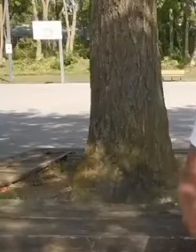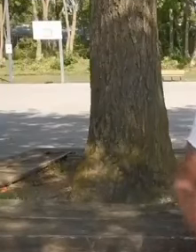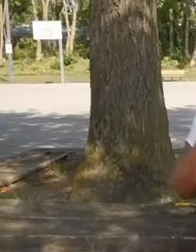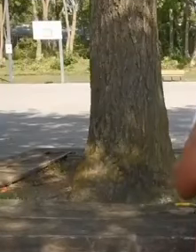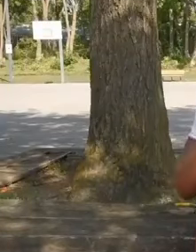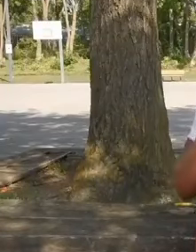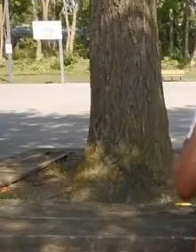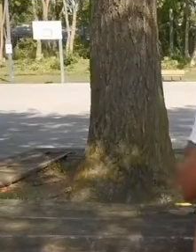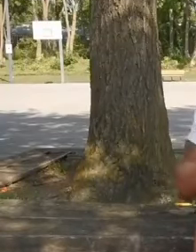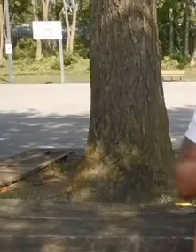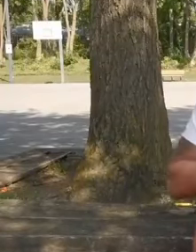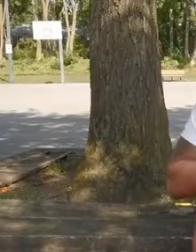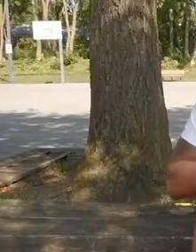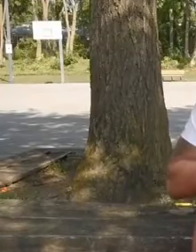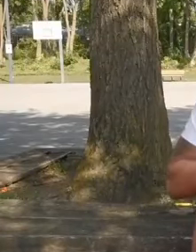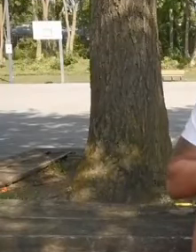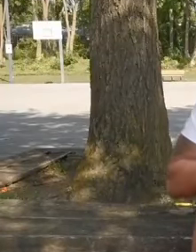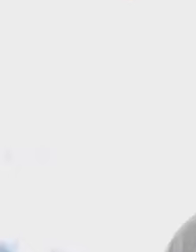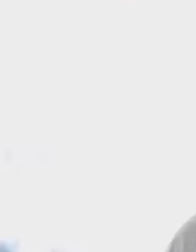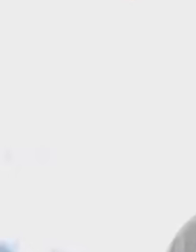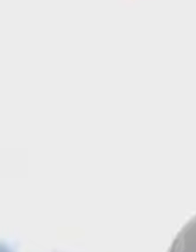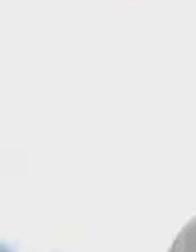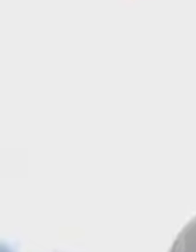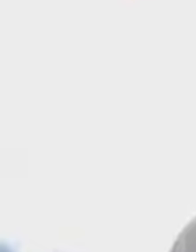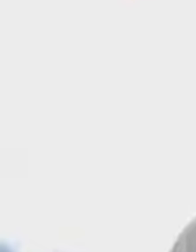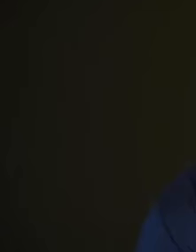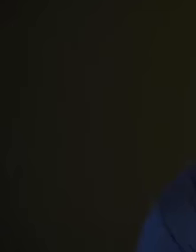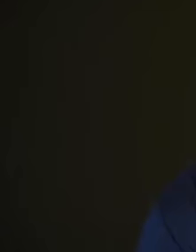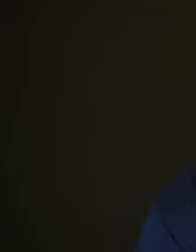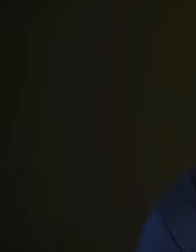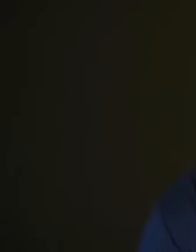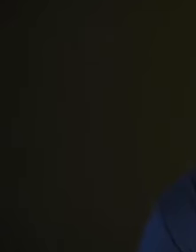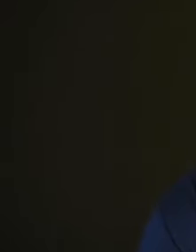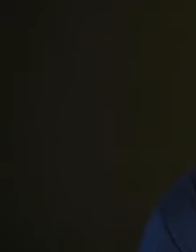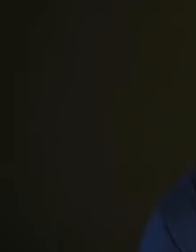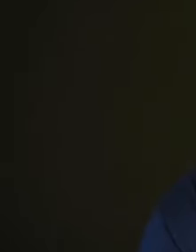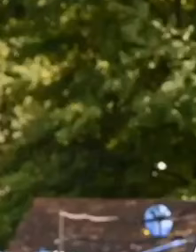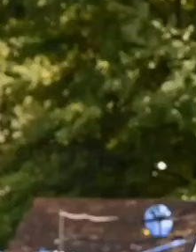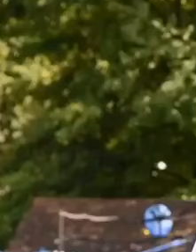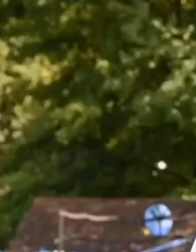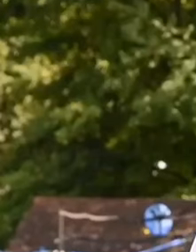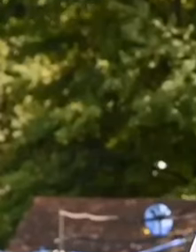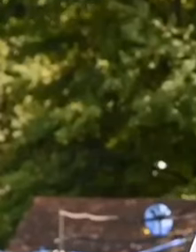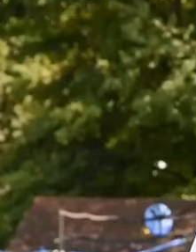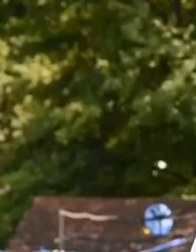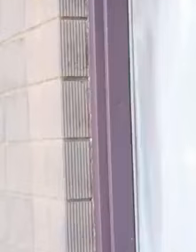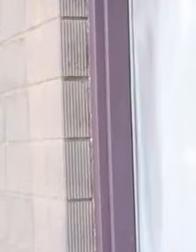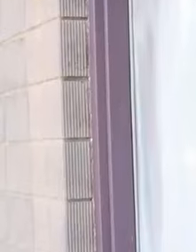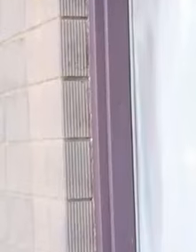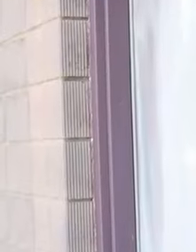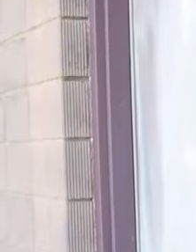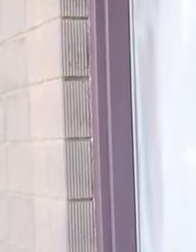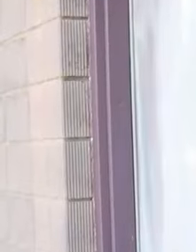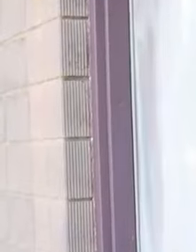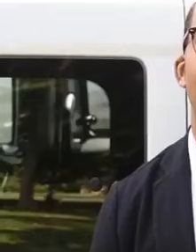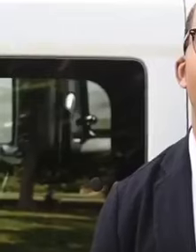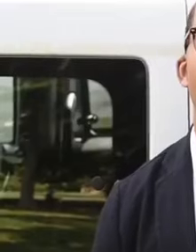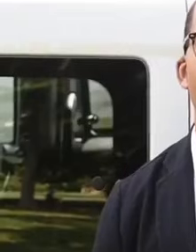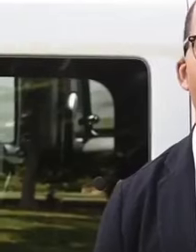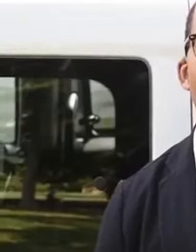please be counted. Be counted. Be